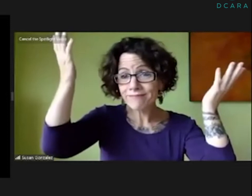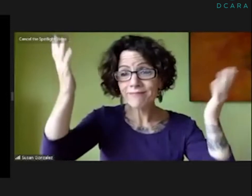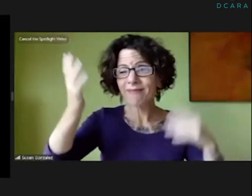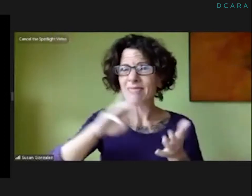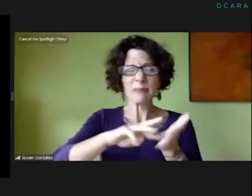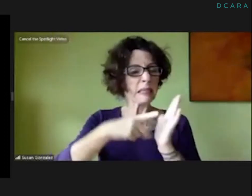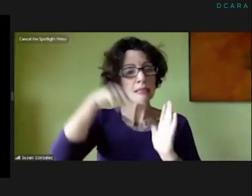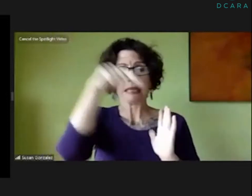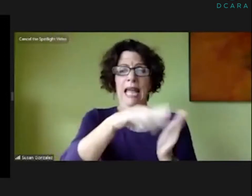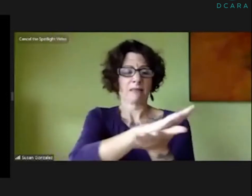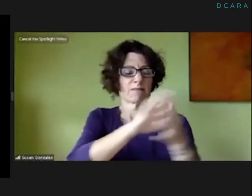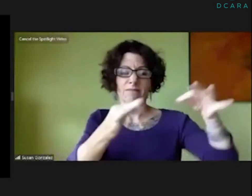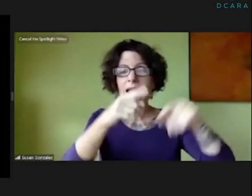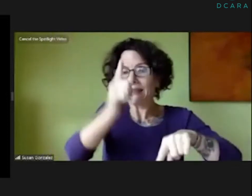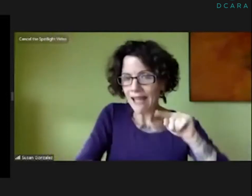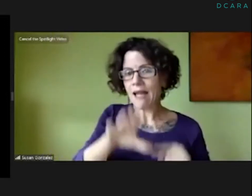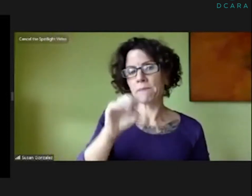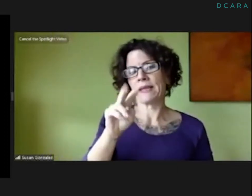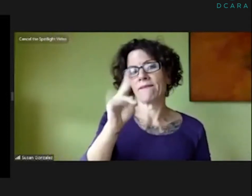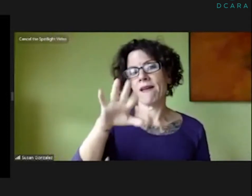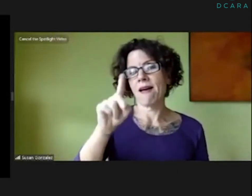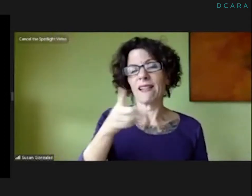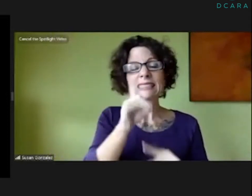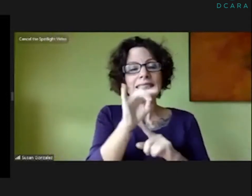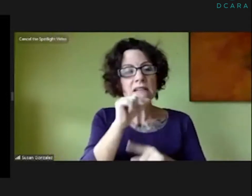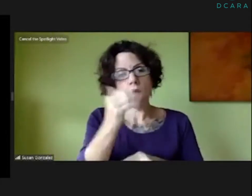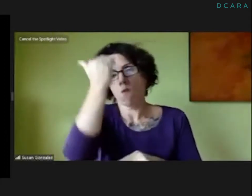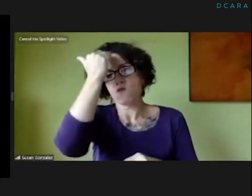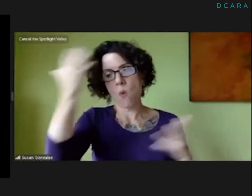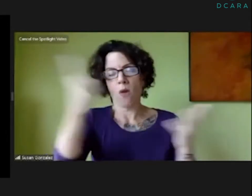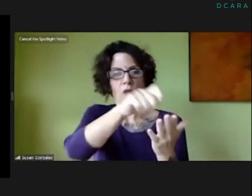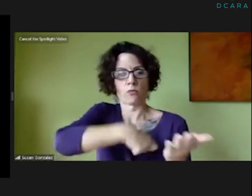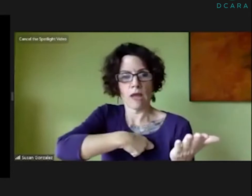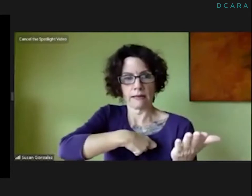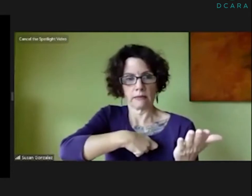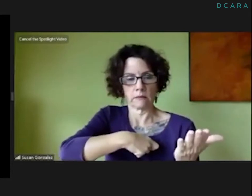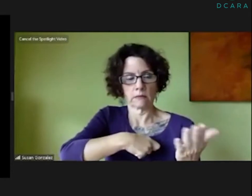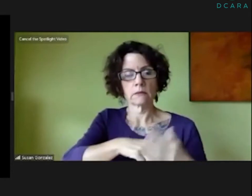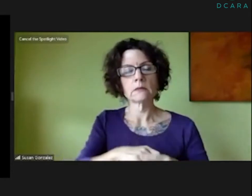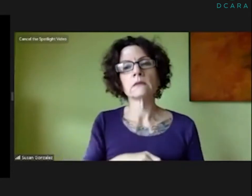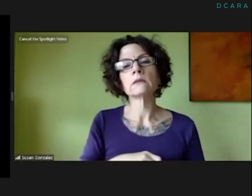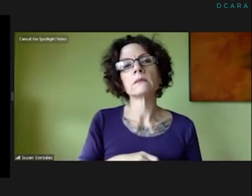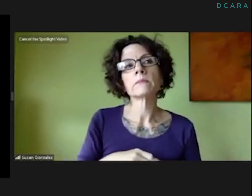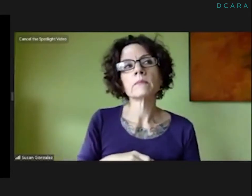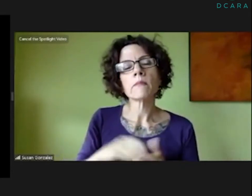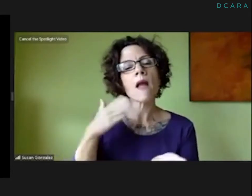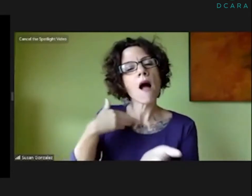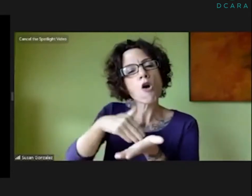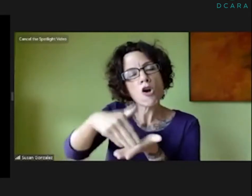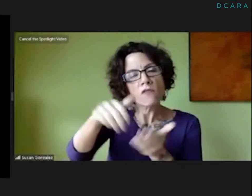state of mind, they didn't have the mental capacity. This document cannot be valid because they did not know what they were writing.